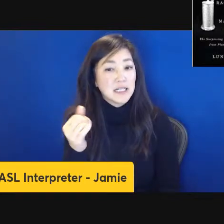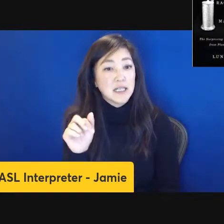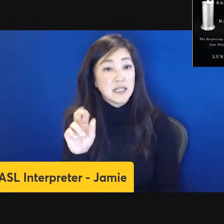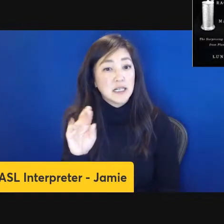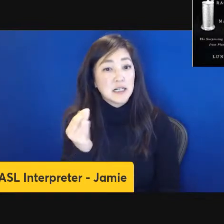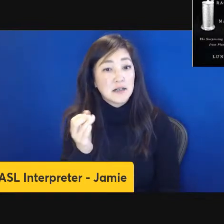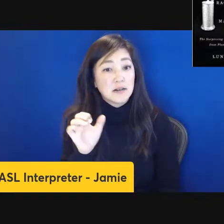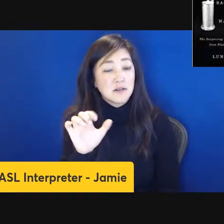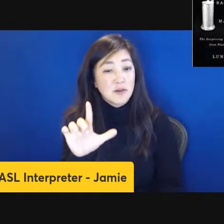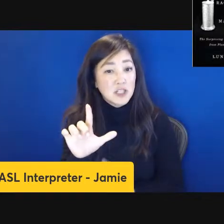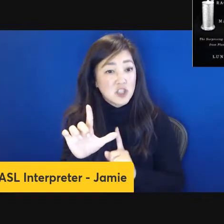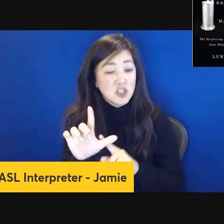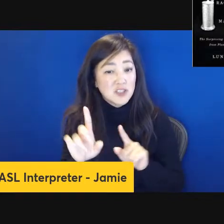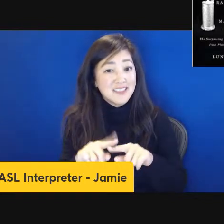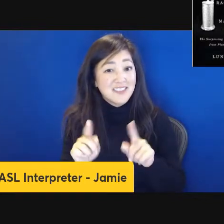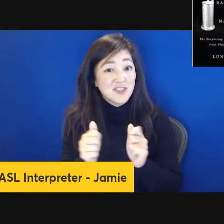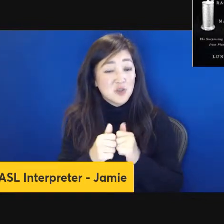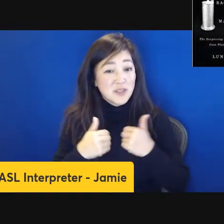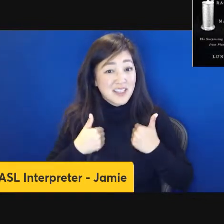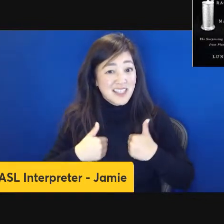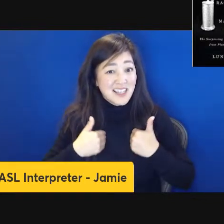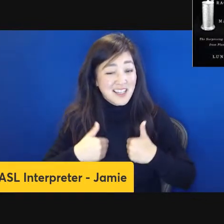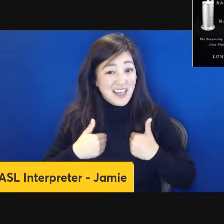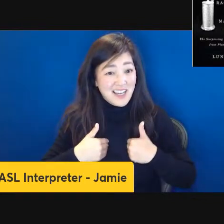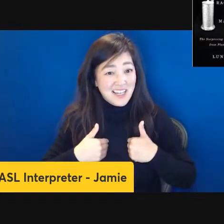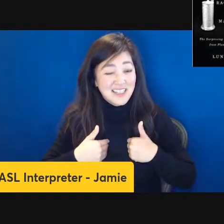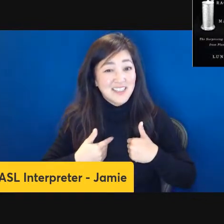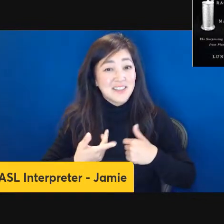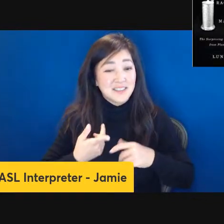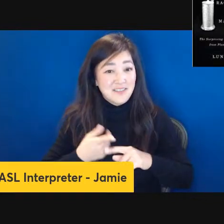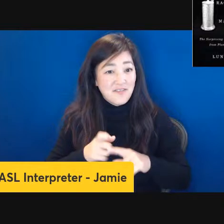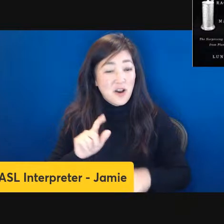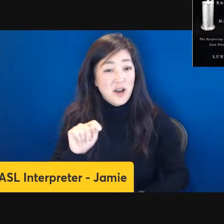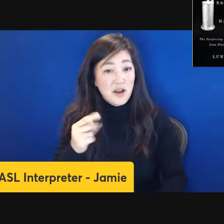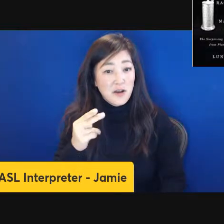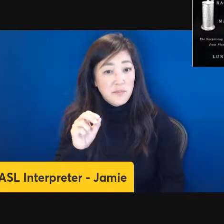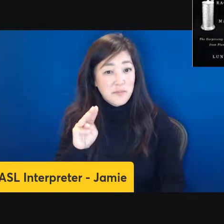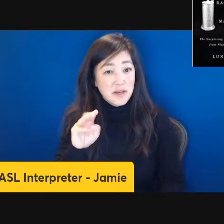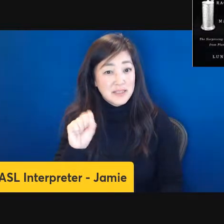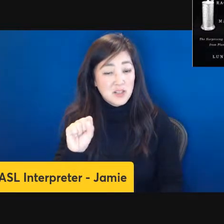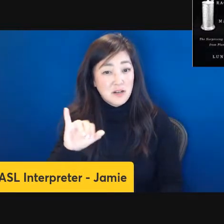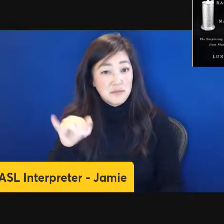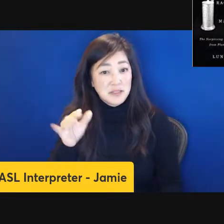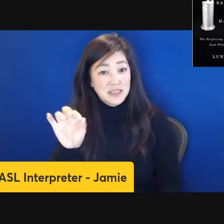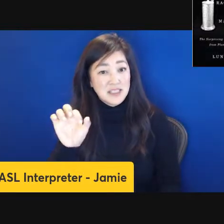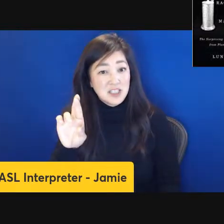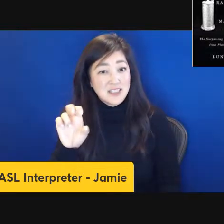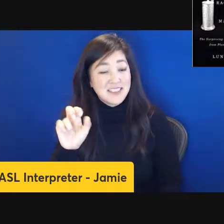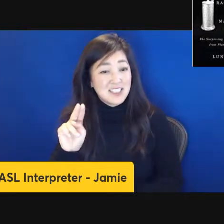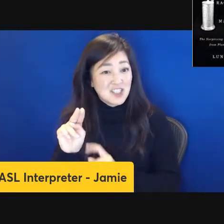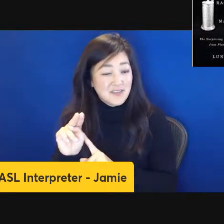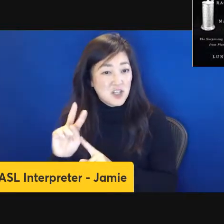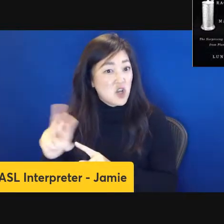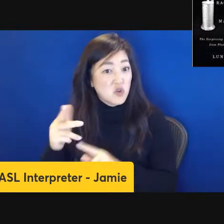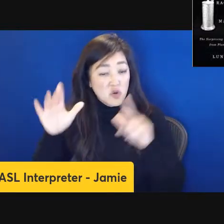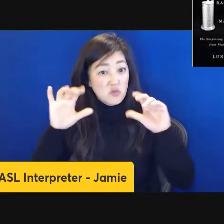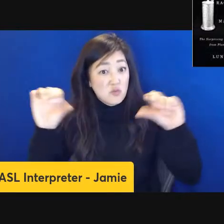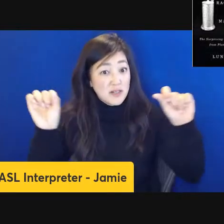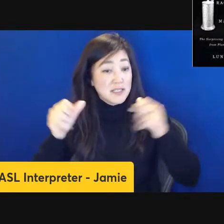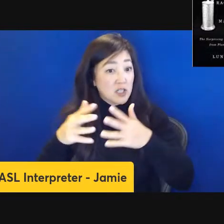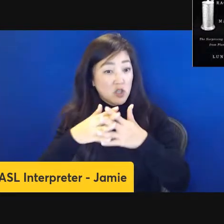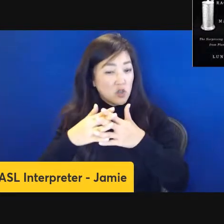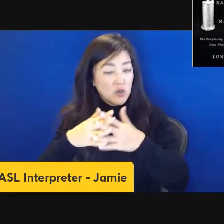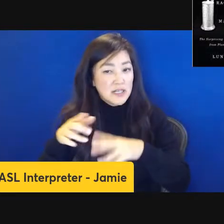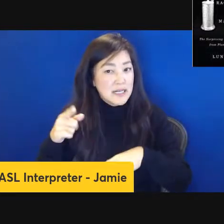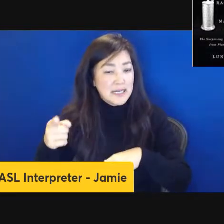in lungs dates to Thomas Jefferson, the third president of the US, and a highly